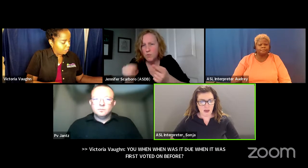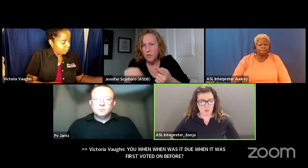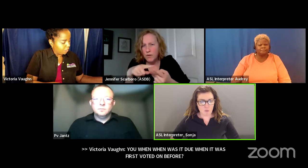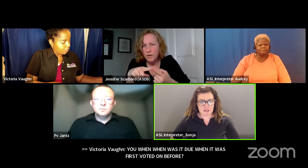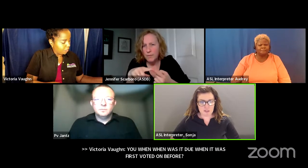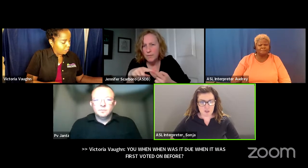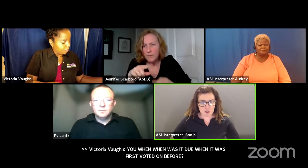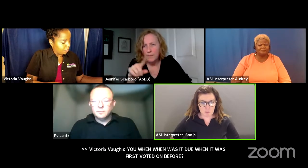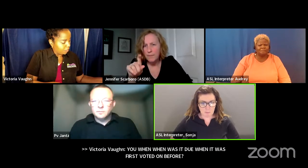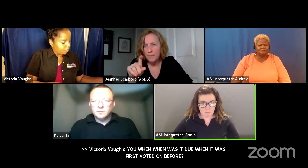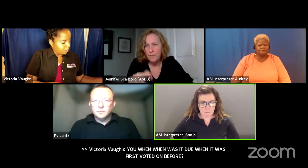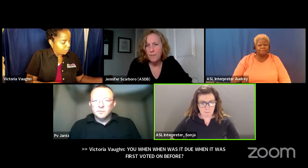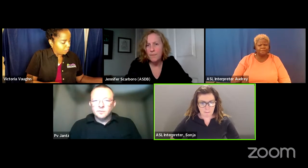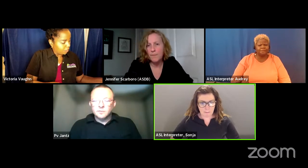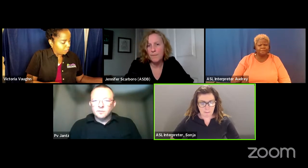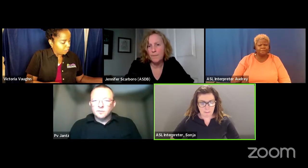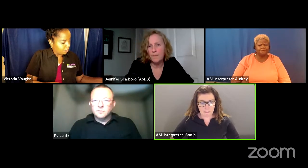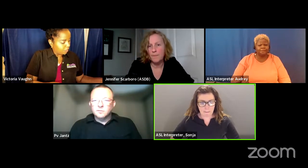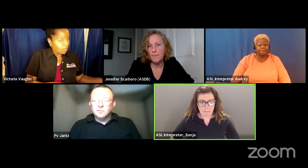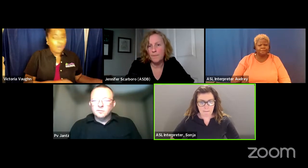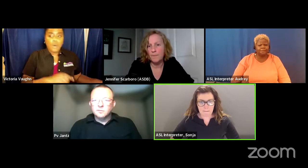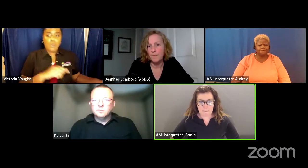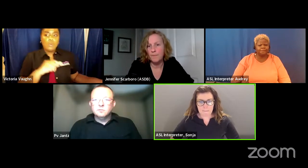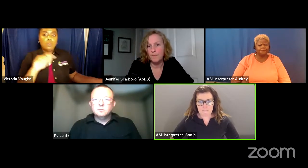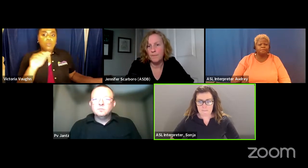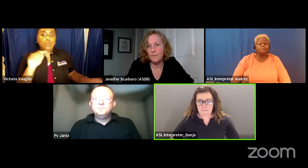And then when is it due?